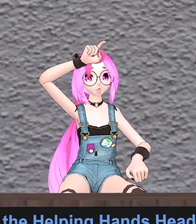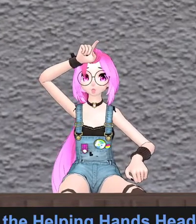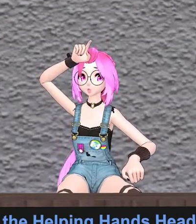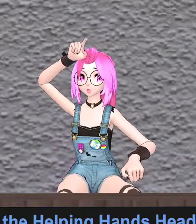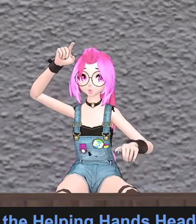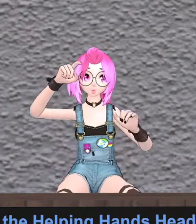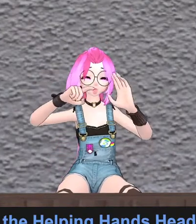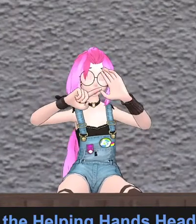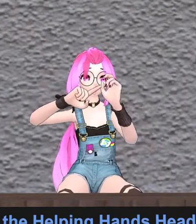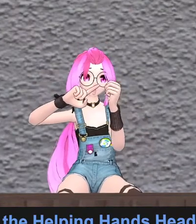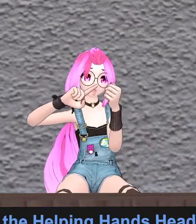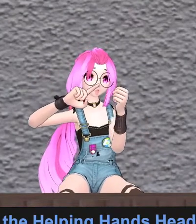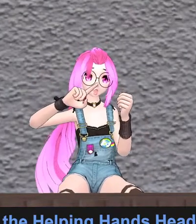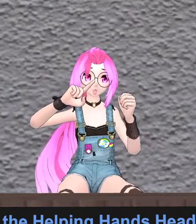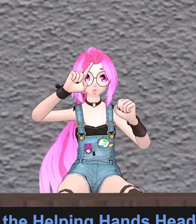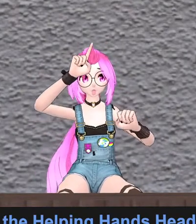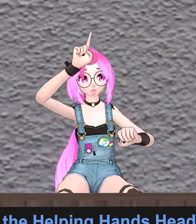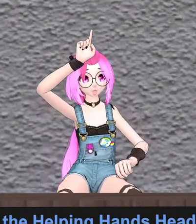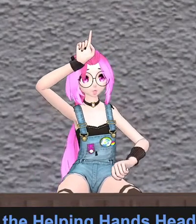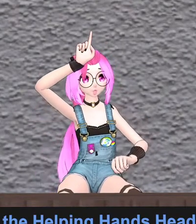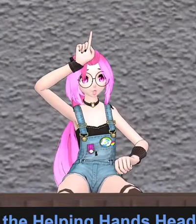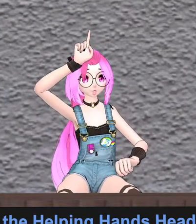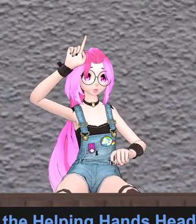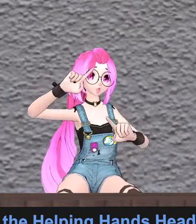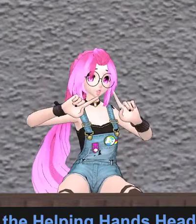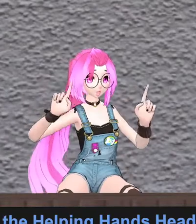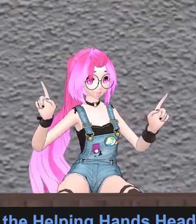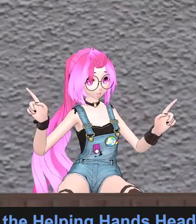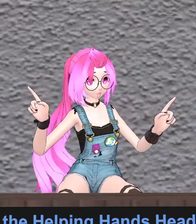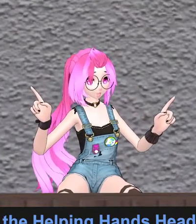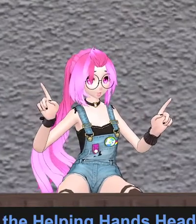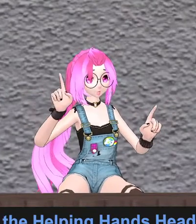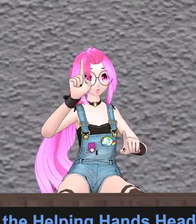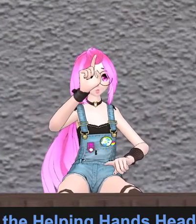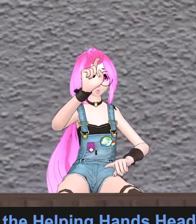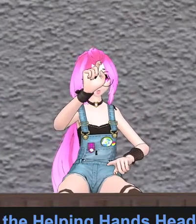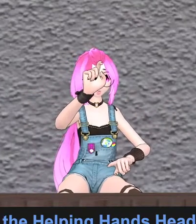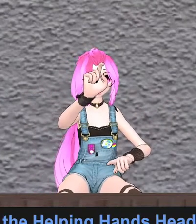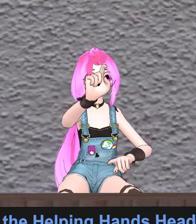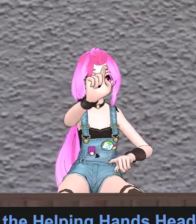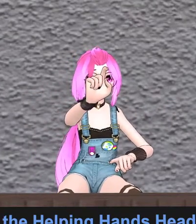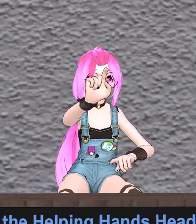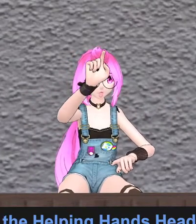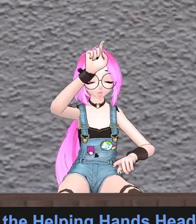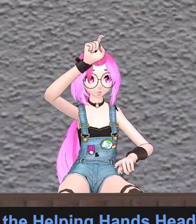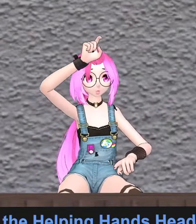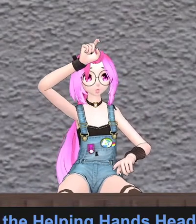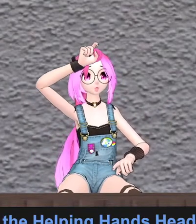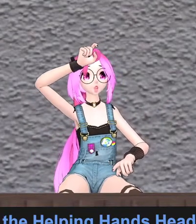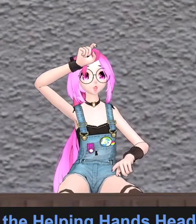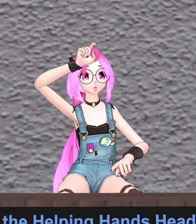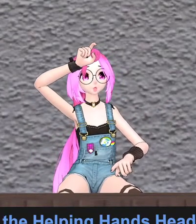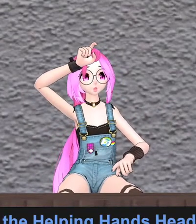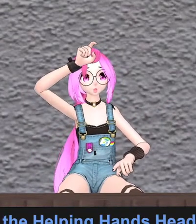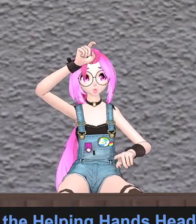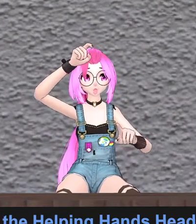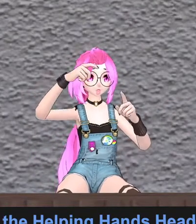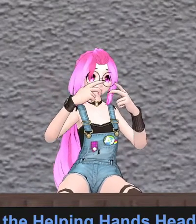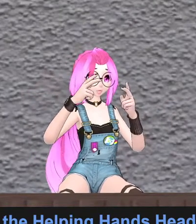Okay? You make sure you bend it, though, because this is a different sign. It has to be, like, bent. And I